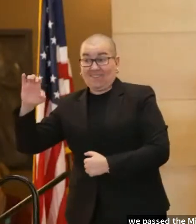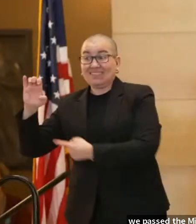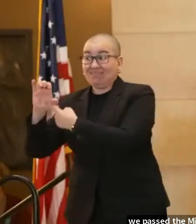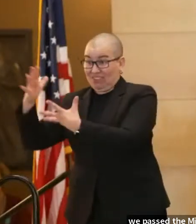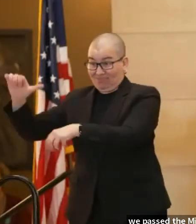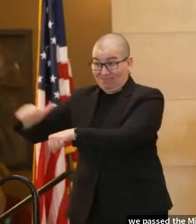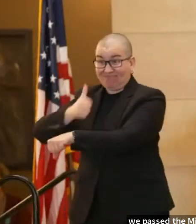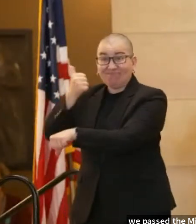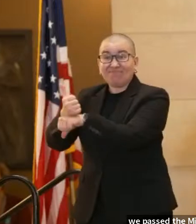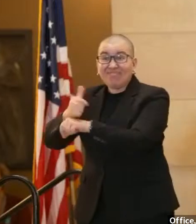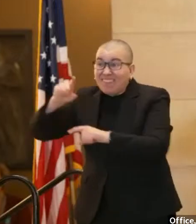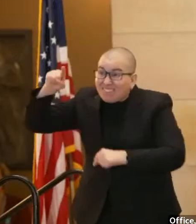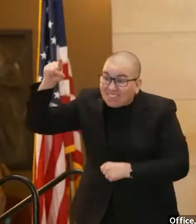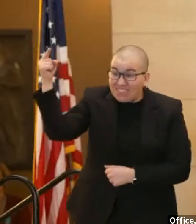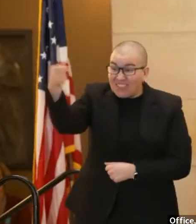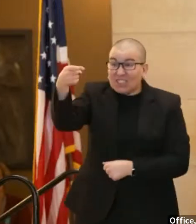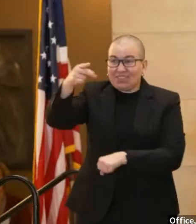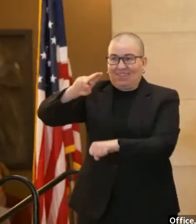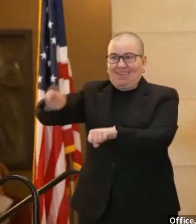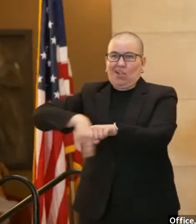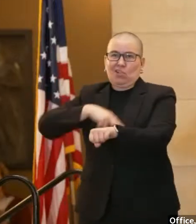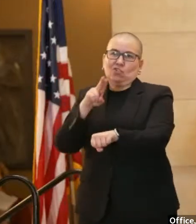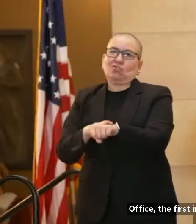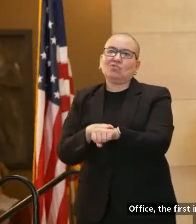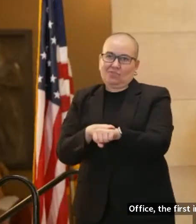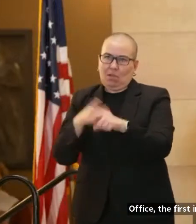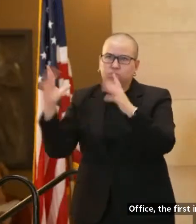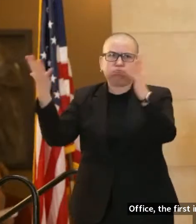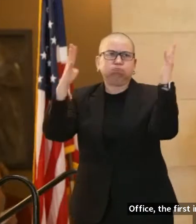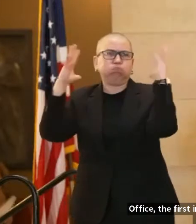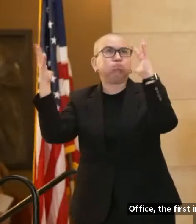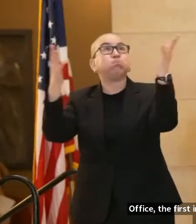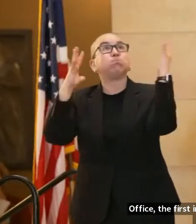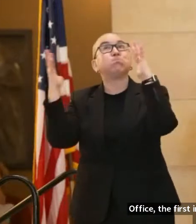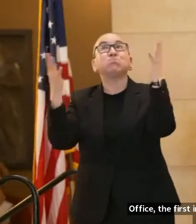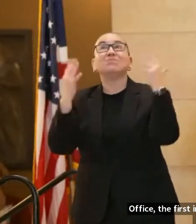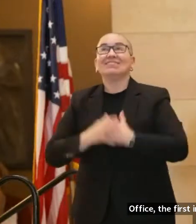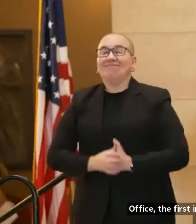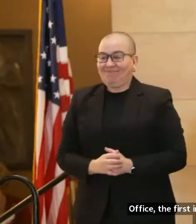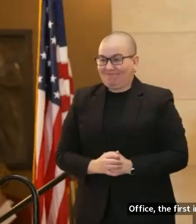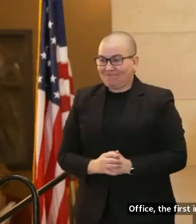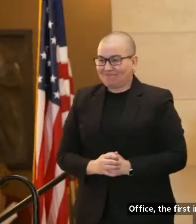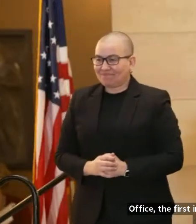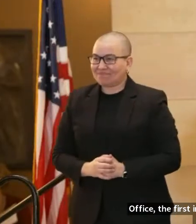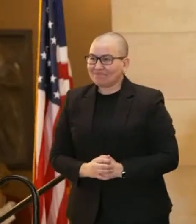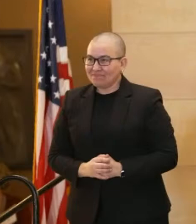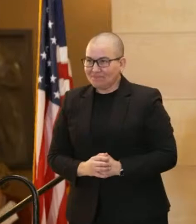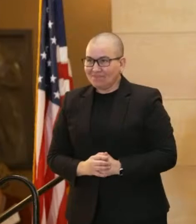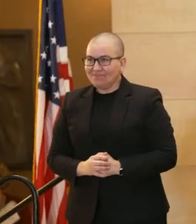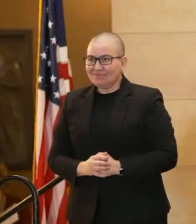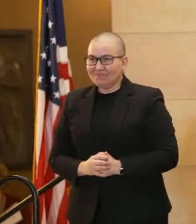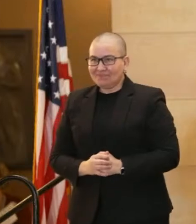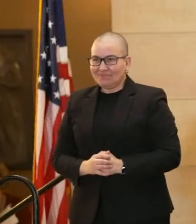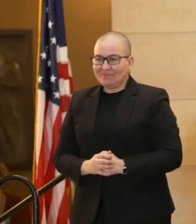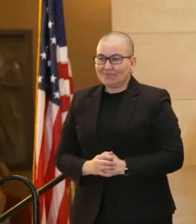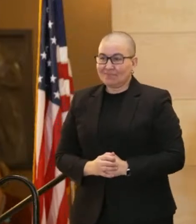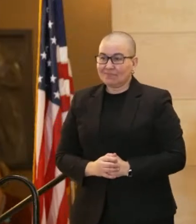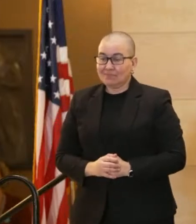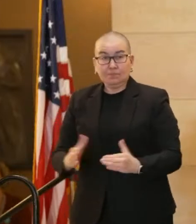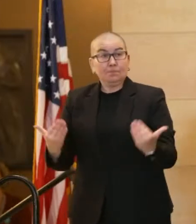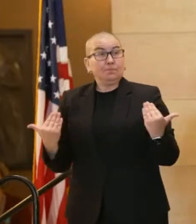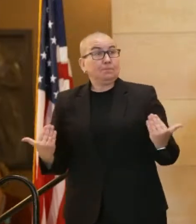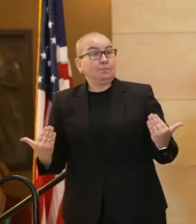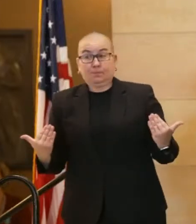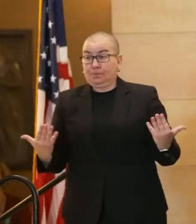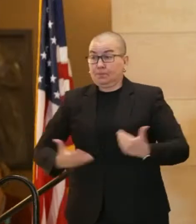and Murdered Black Women and Girls Office. And And now we're looking at